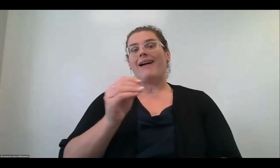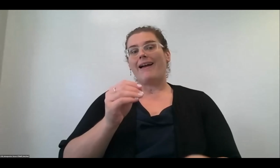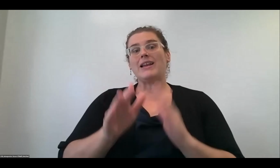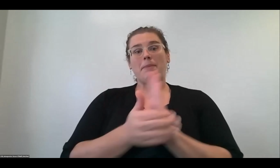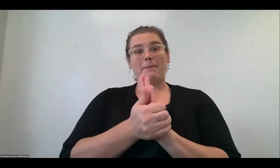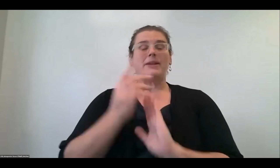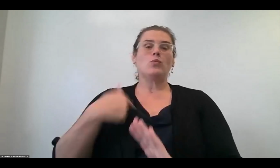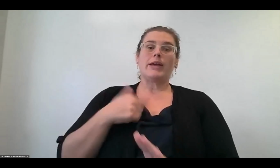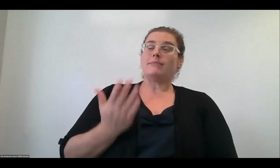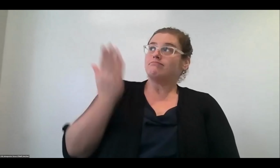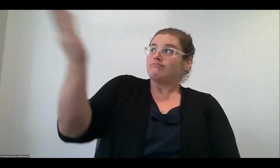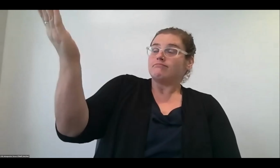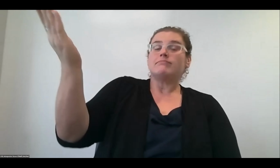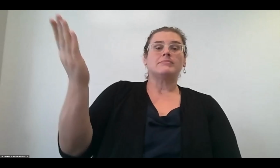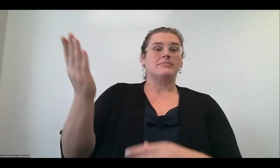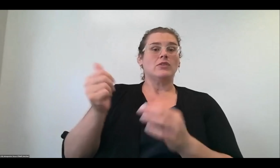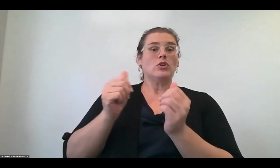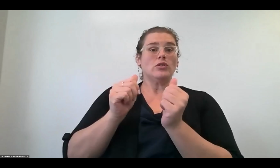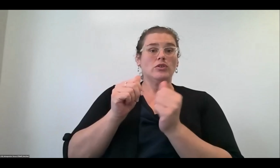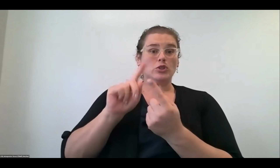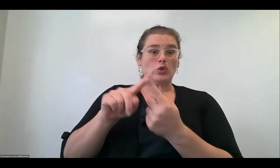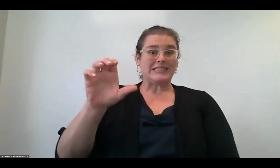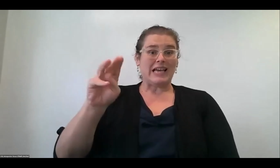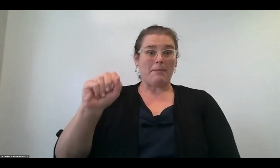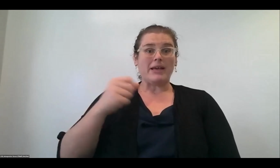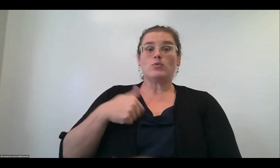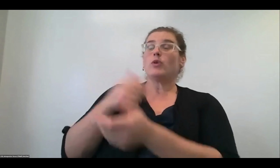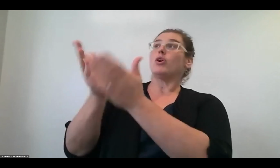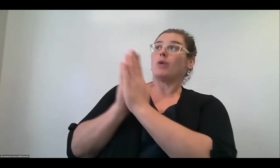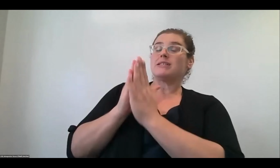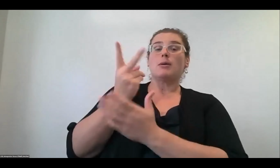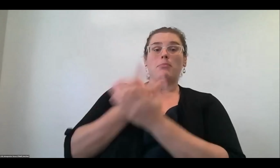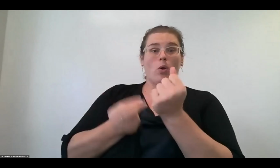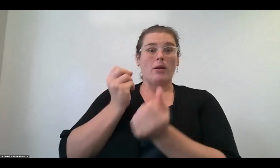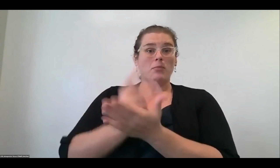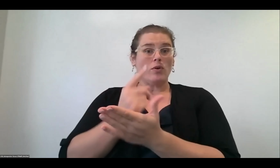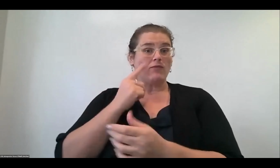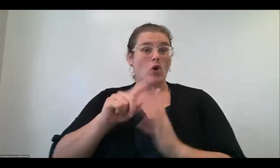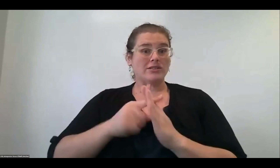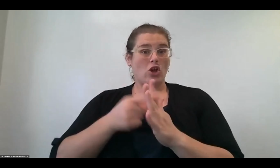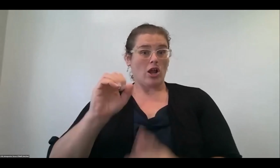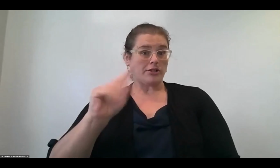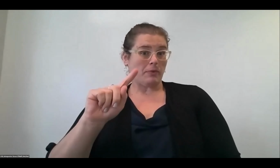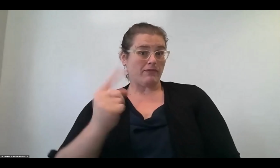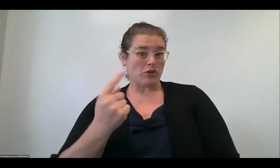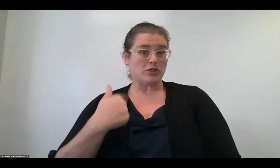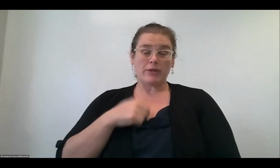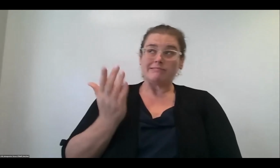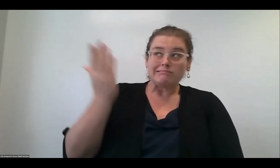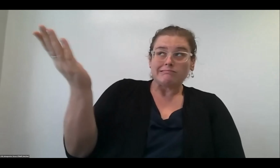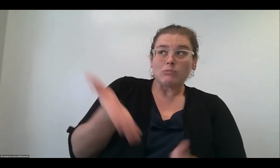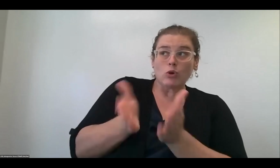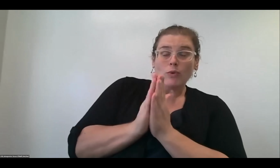with a request to CMS that they both be approved to take effect October 1. So as they get